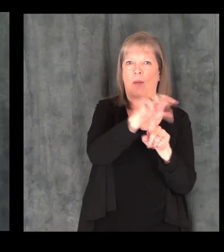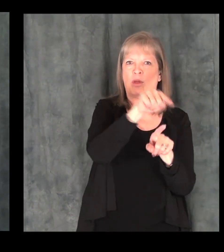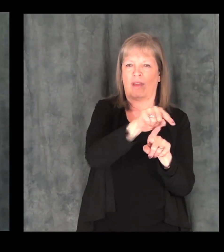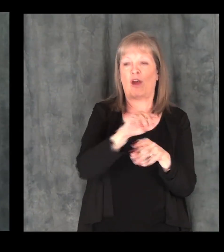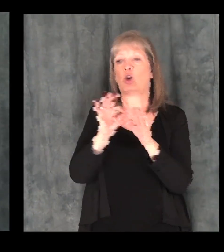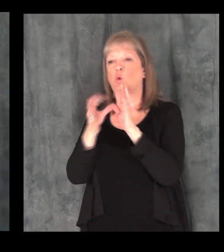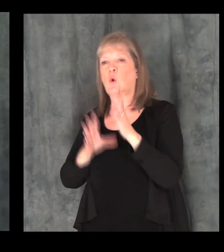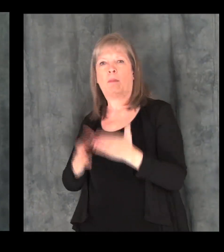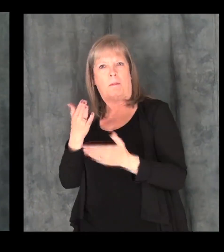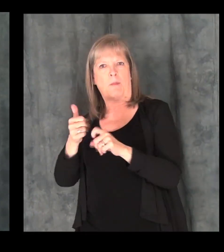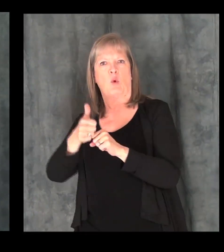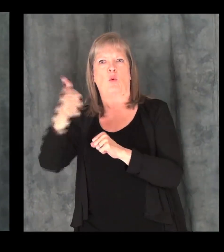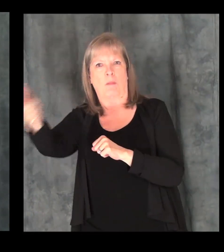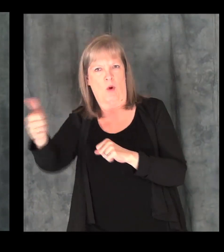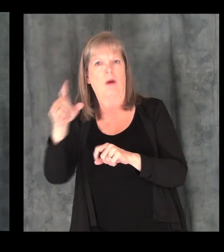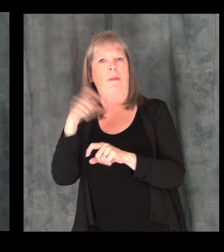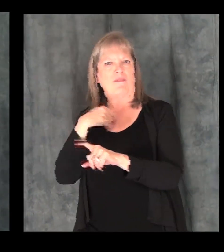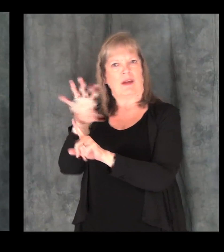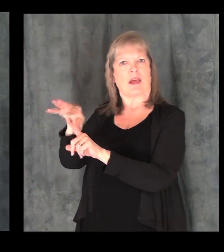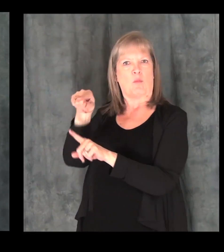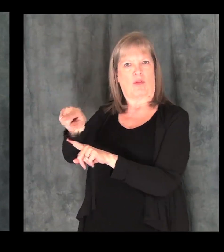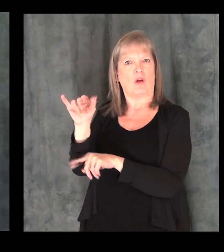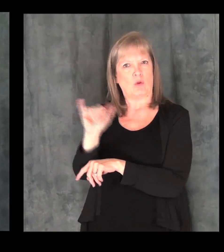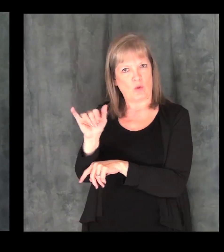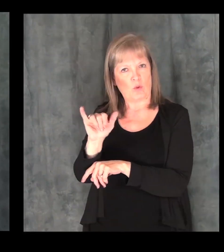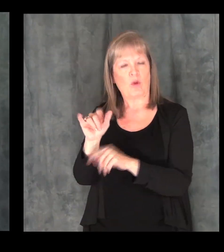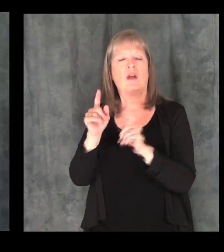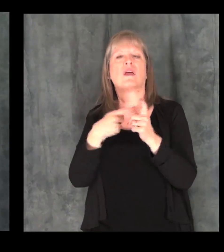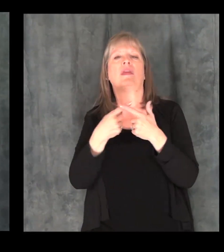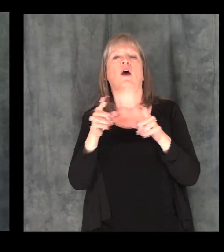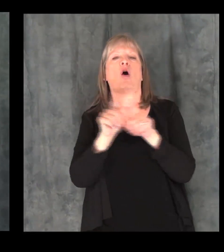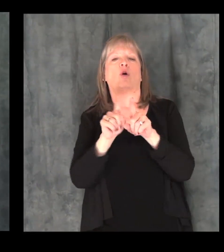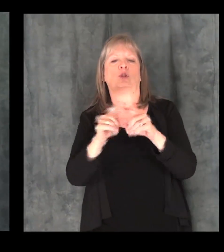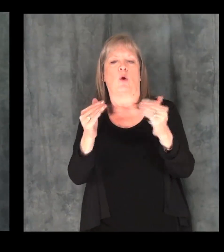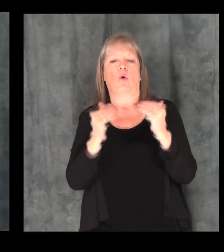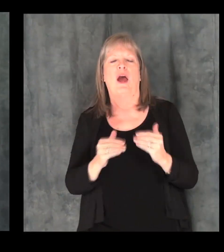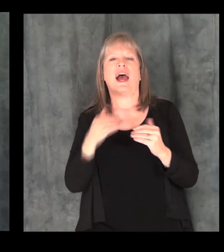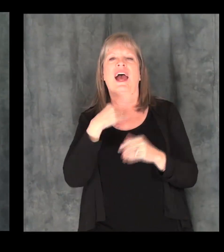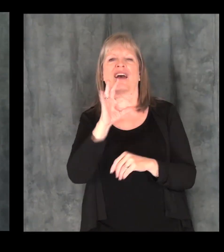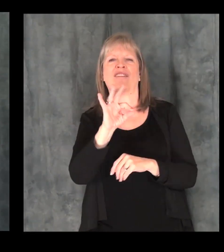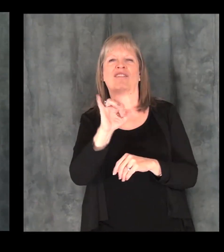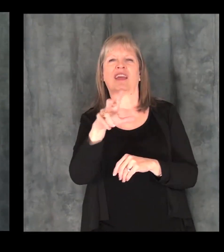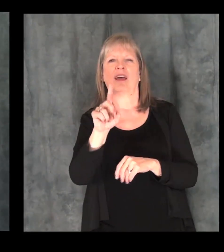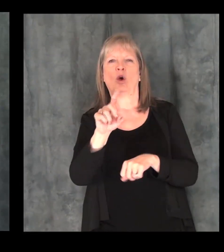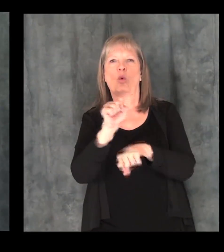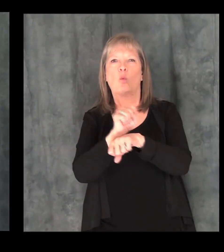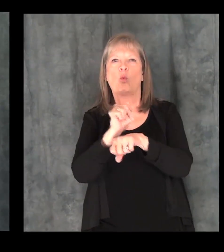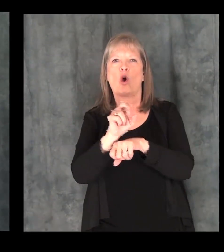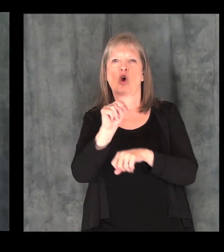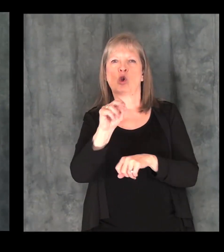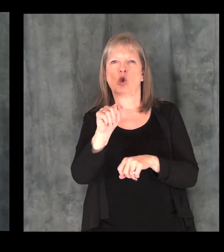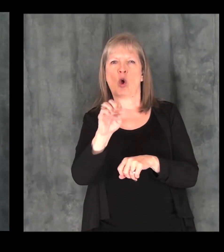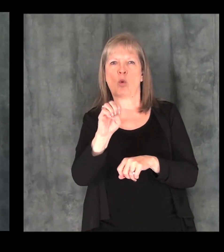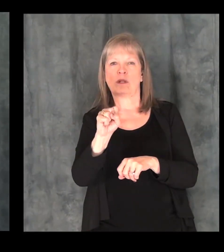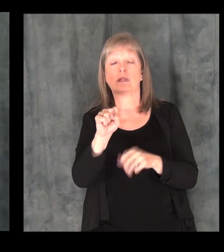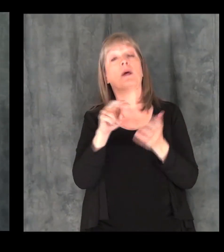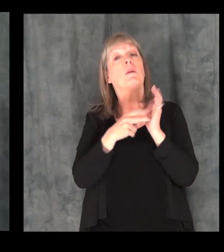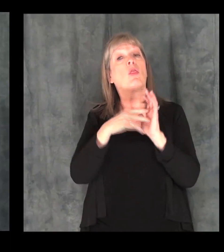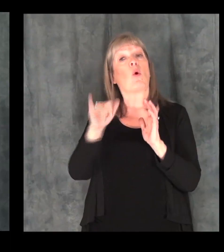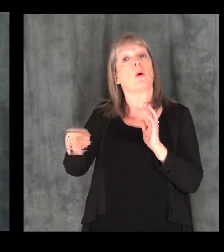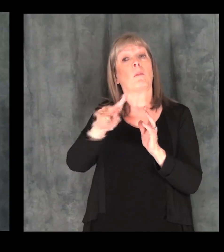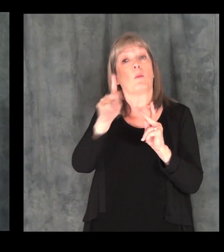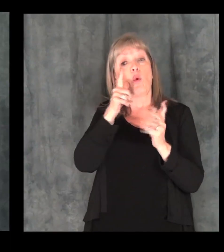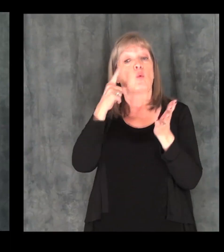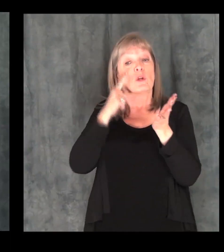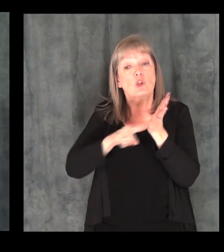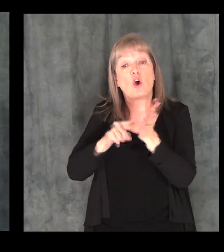then had what you call fieldwork notes. So the researchers who were doing the filming and setting things up